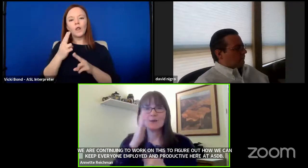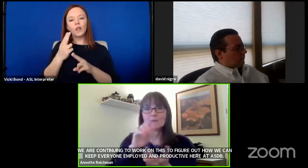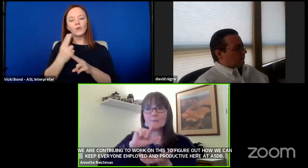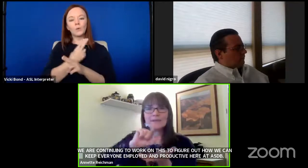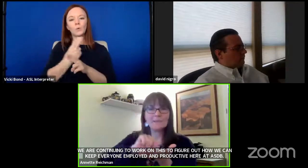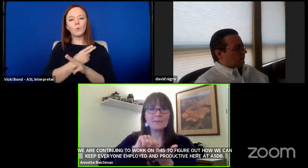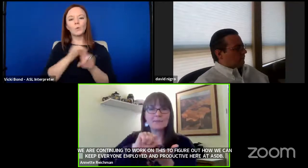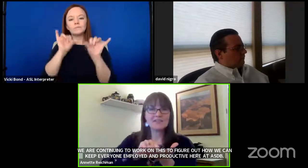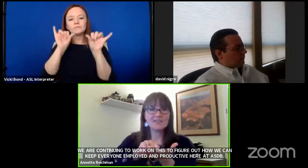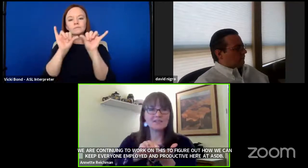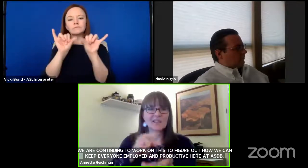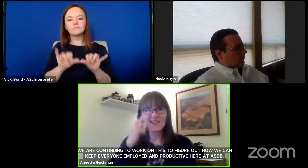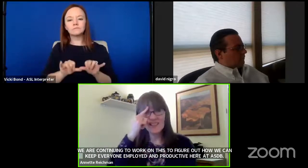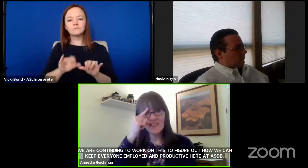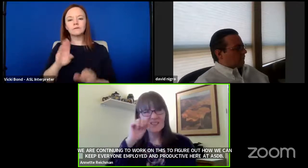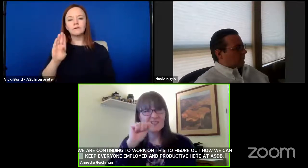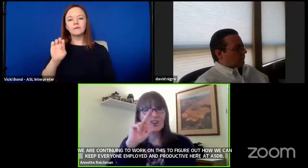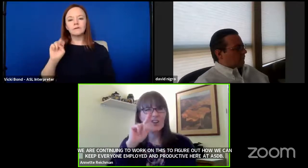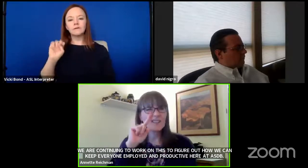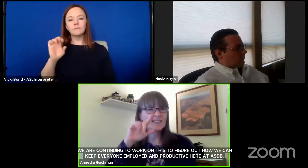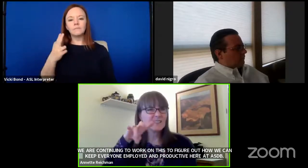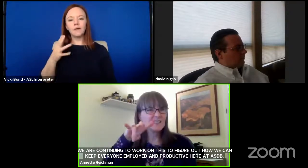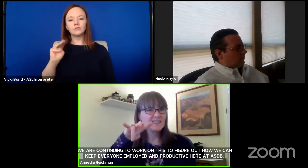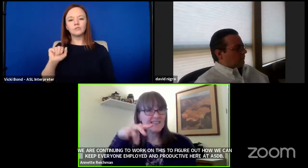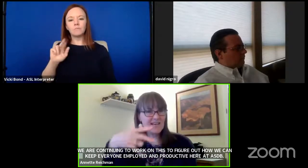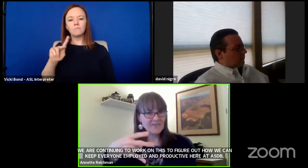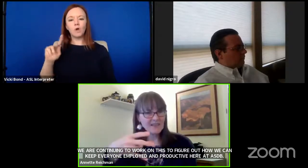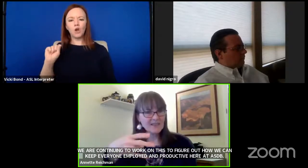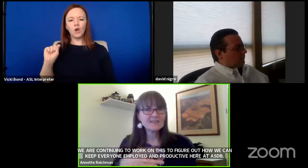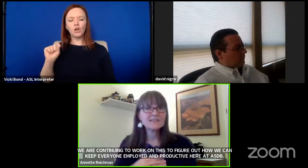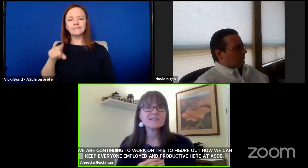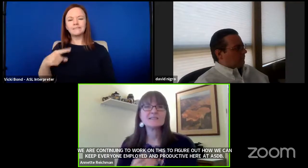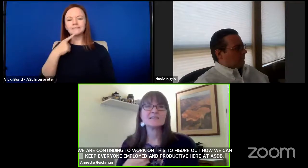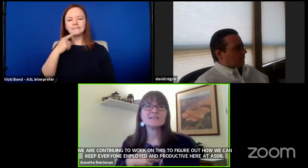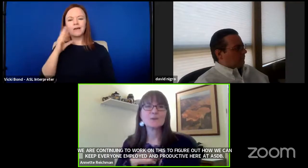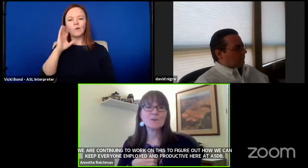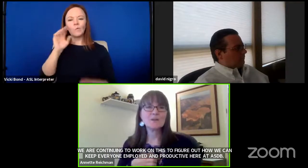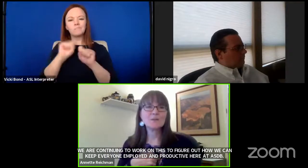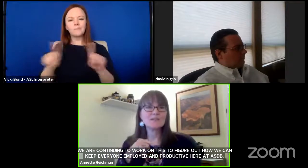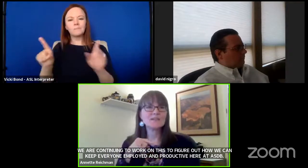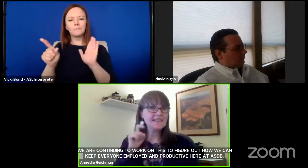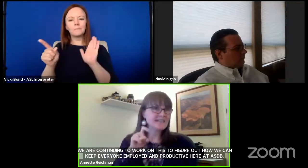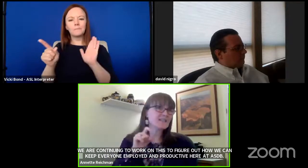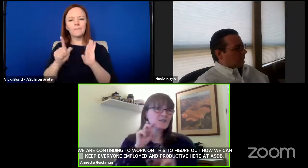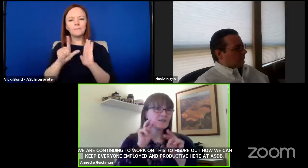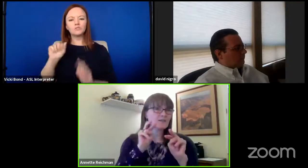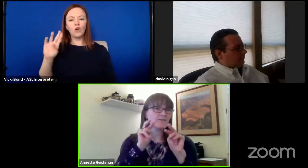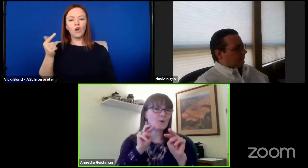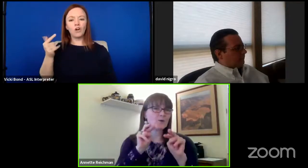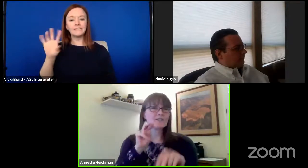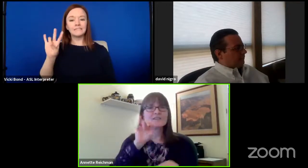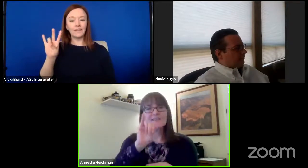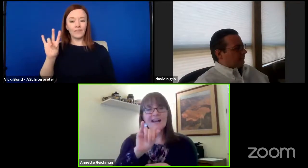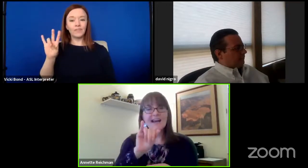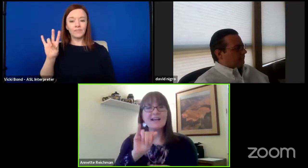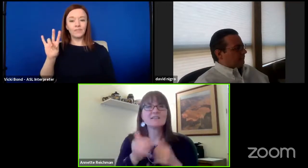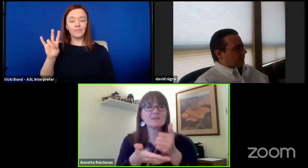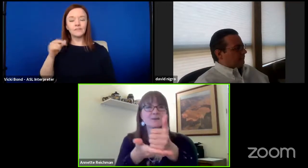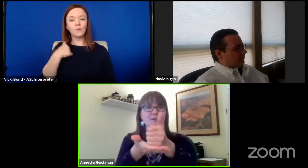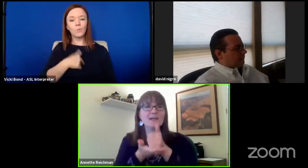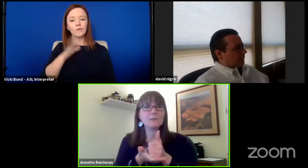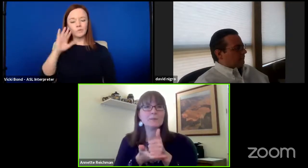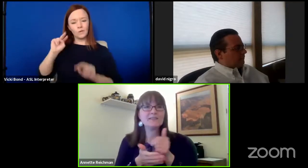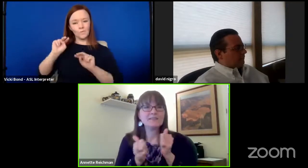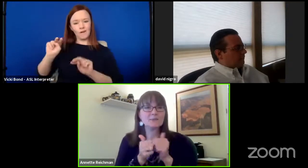benchmarks that will be published, I think, August 7th. So we will need to look forward to